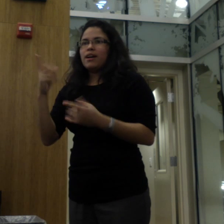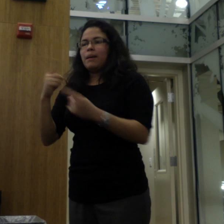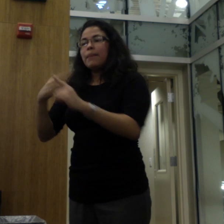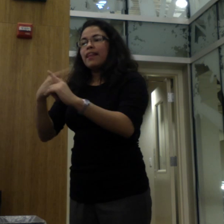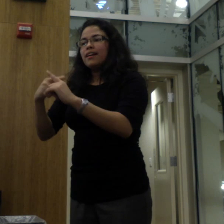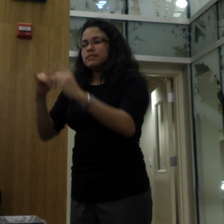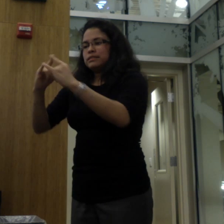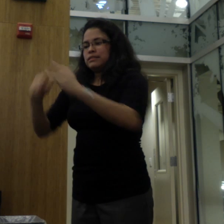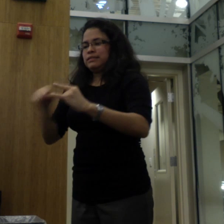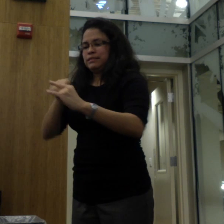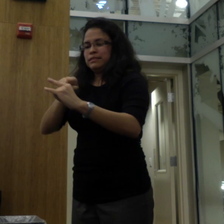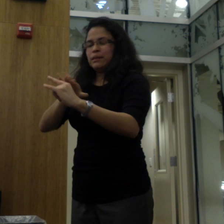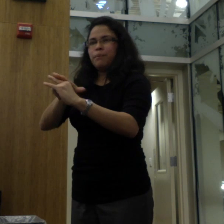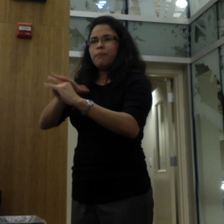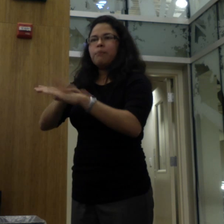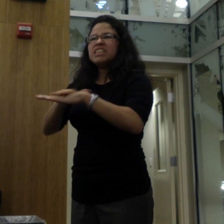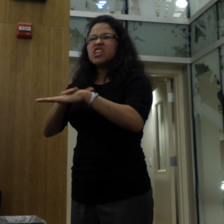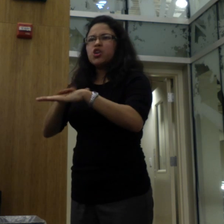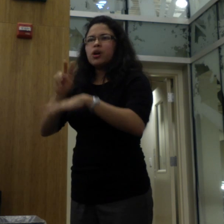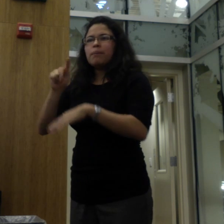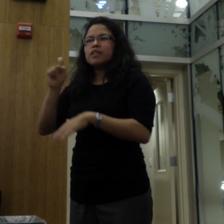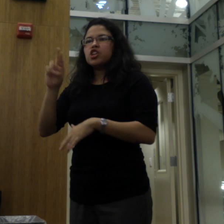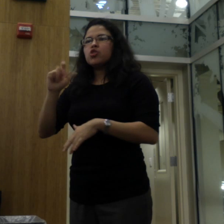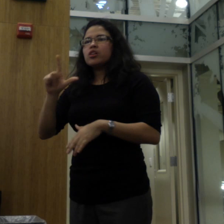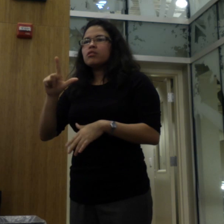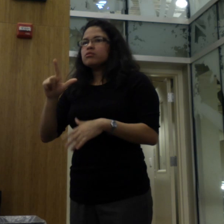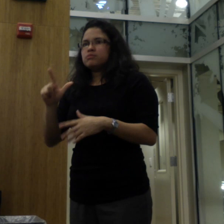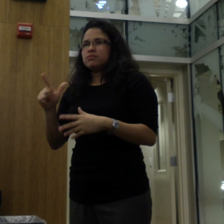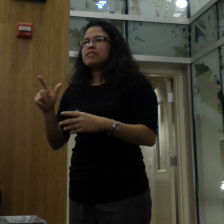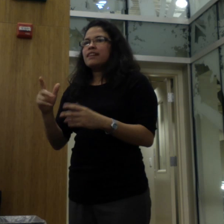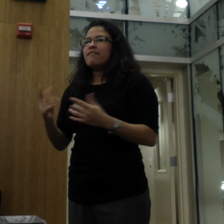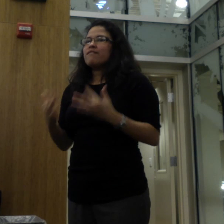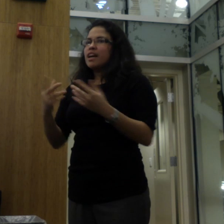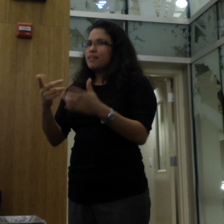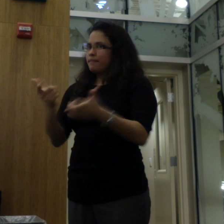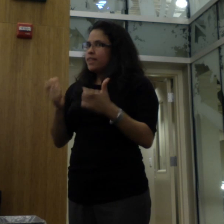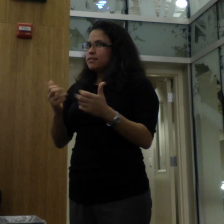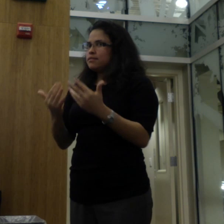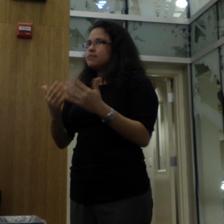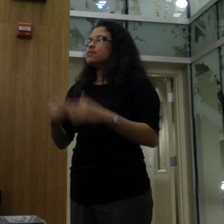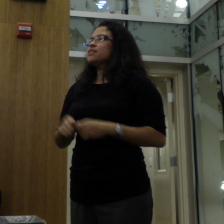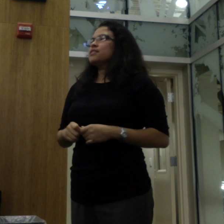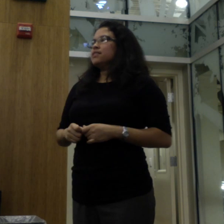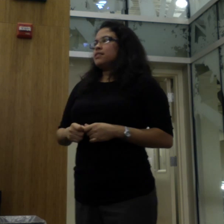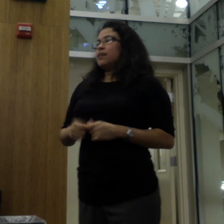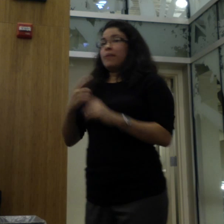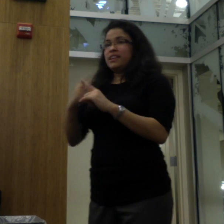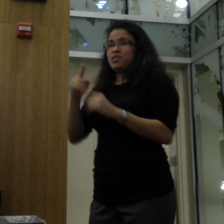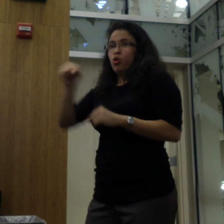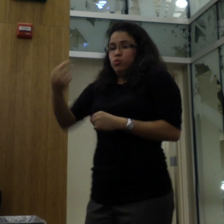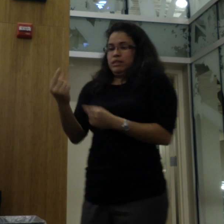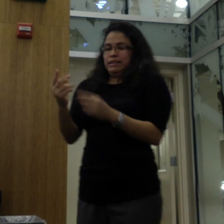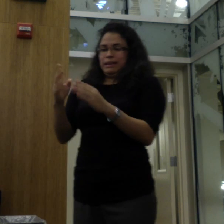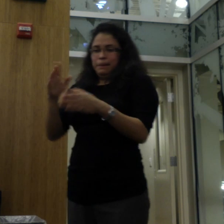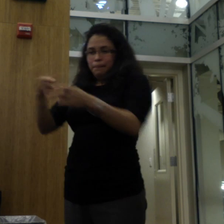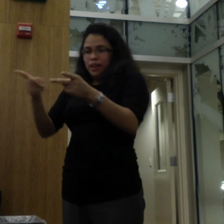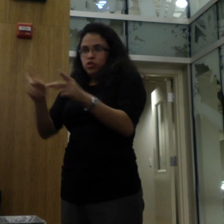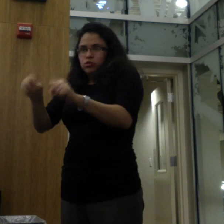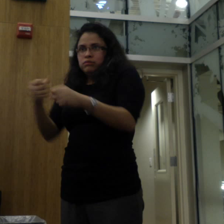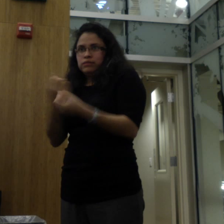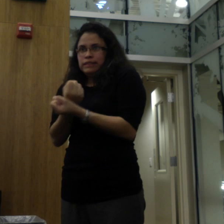And the last thing you want is to burn down the only shelter with you in it, okay, that you've got. Now, for